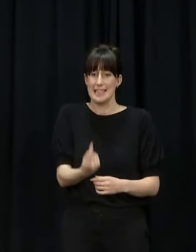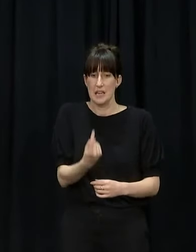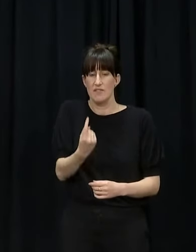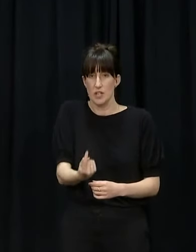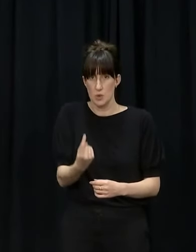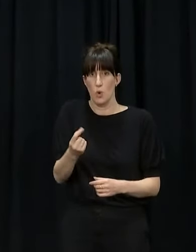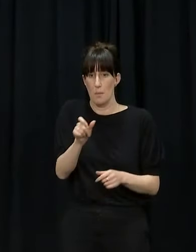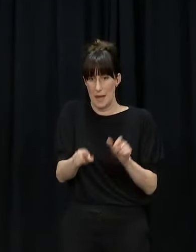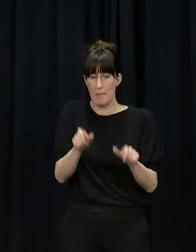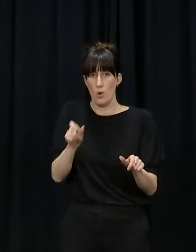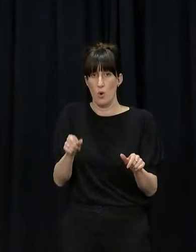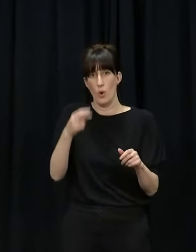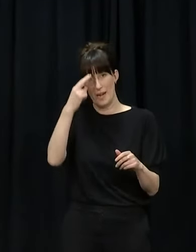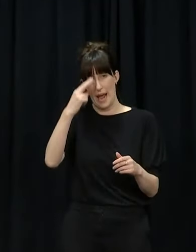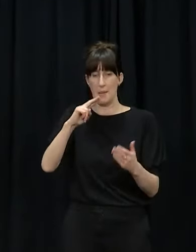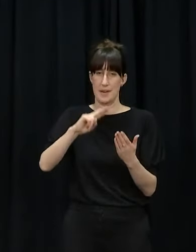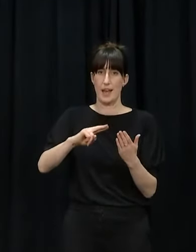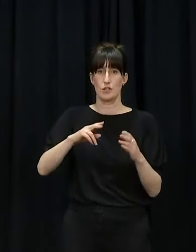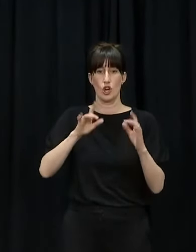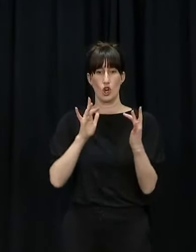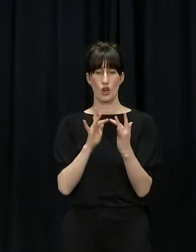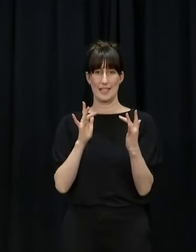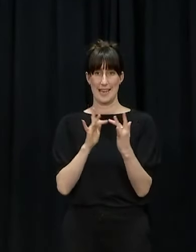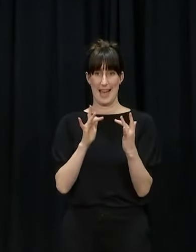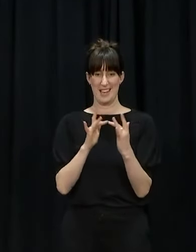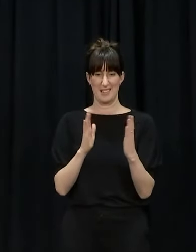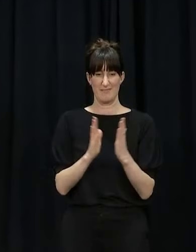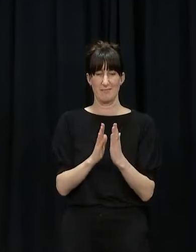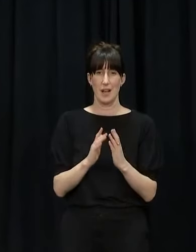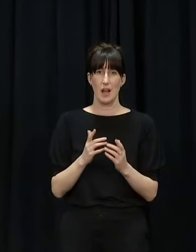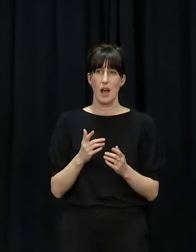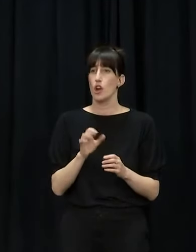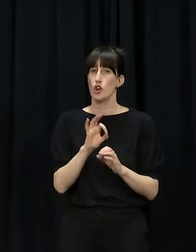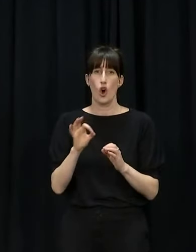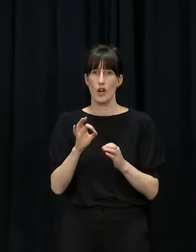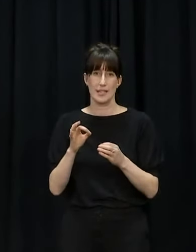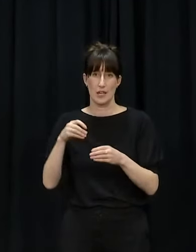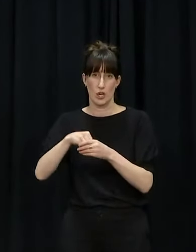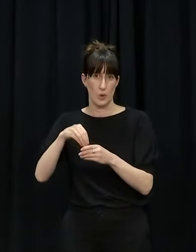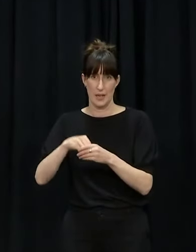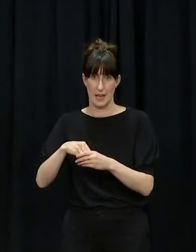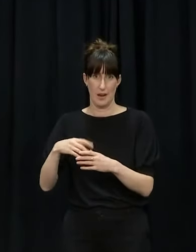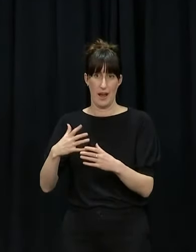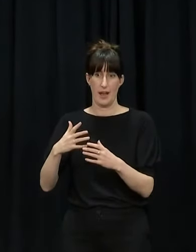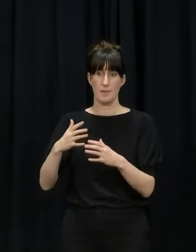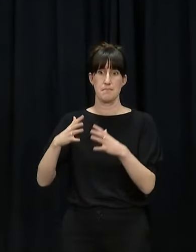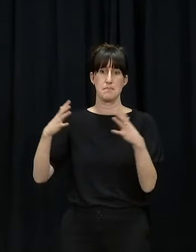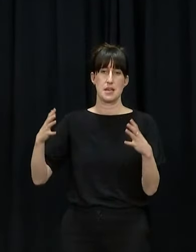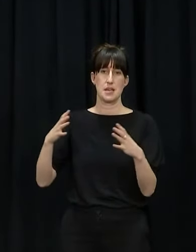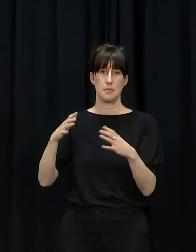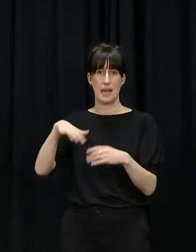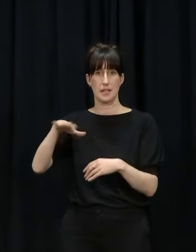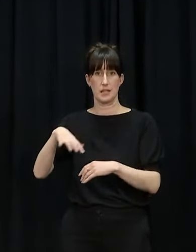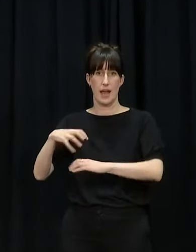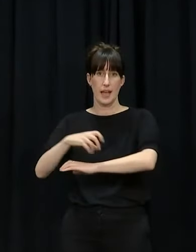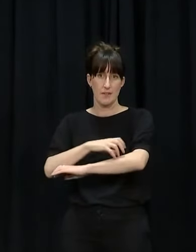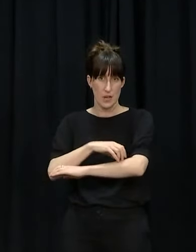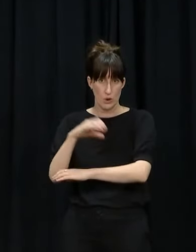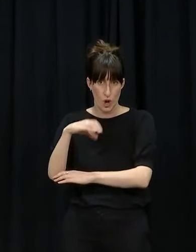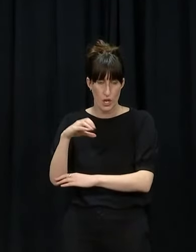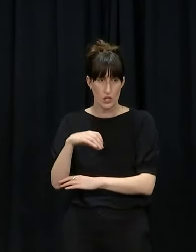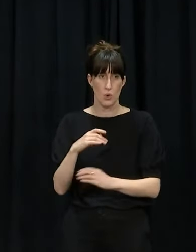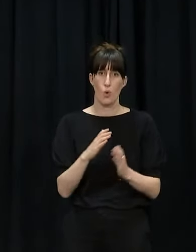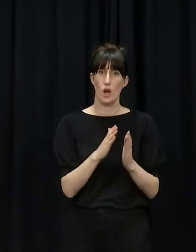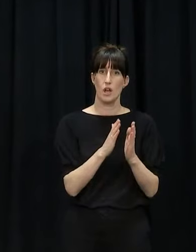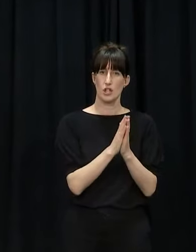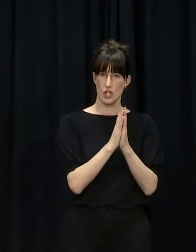This does exclude at this stage contacts from large settings like Avondale College and the Central Auckland Church of Christ, where there's